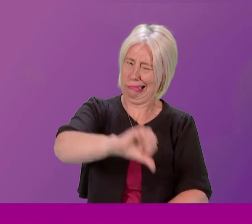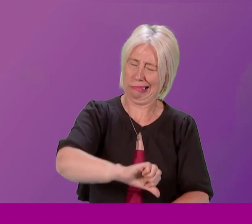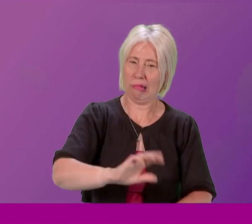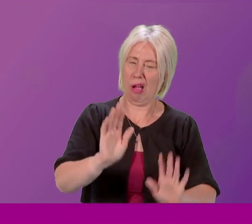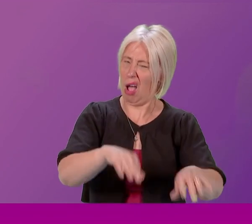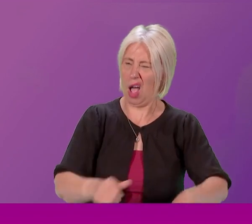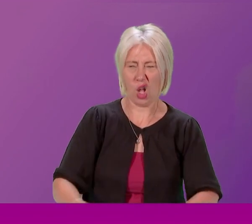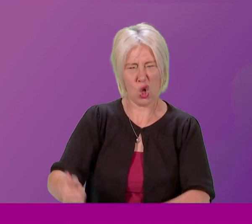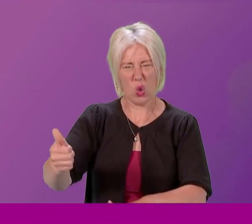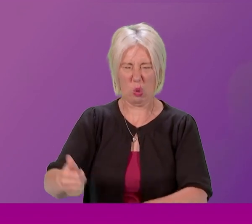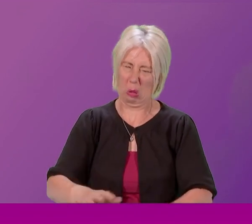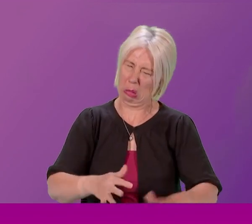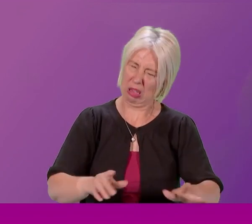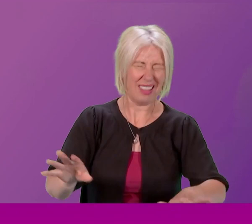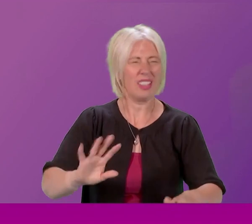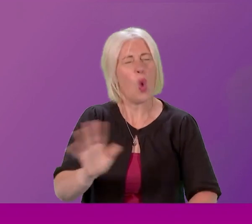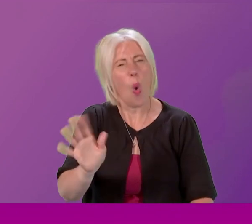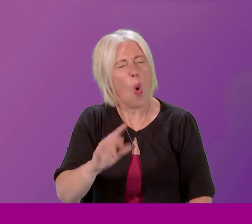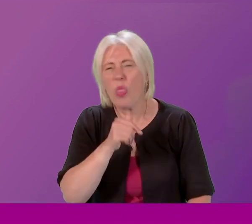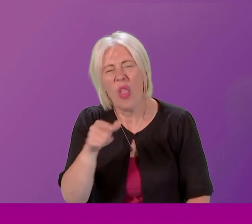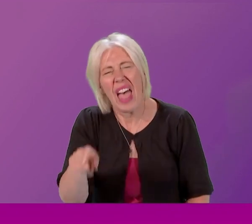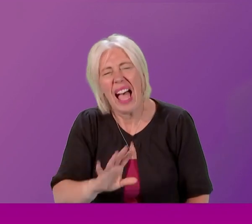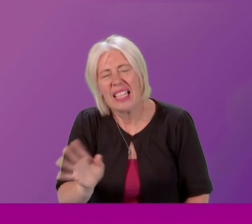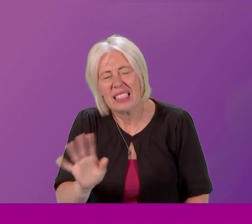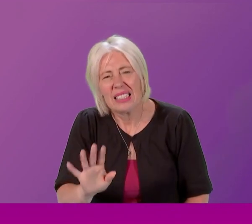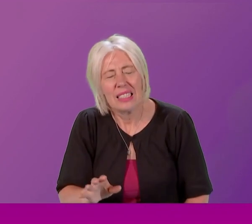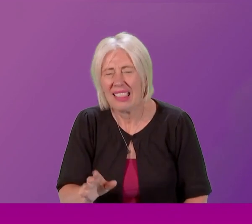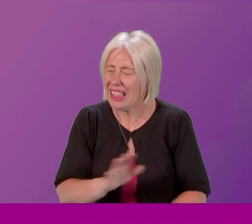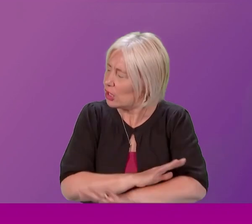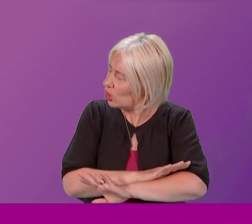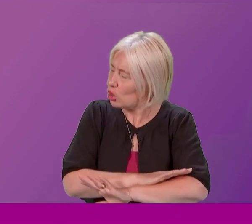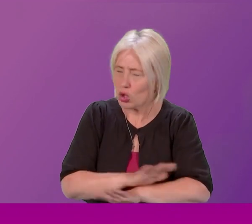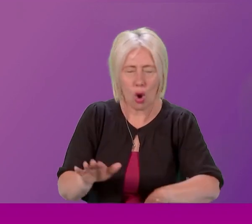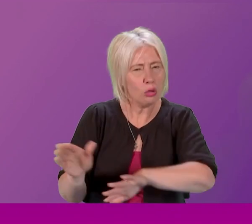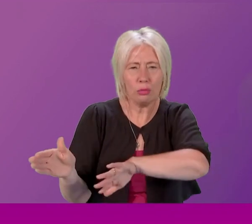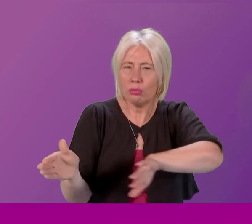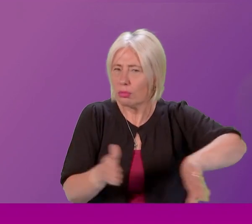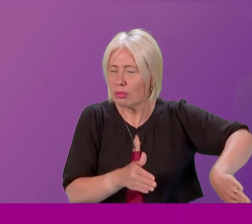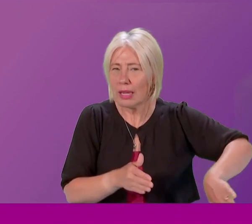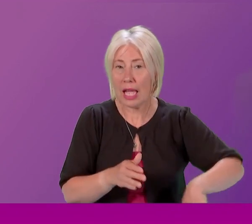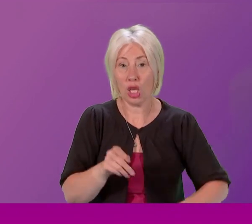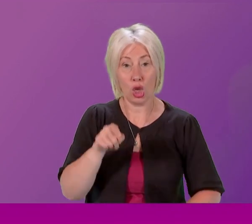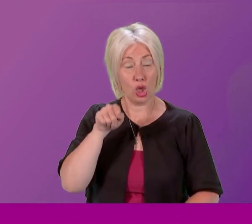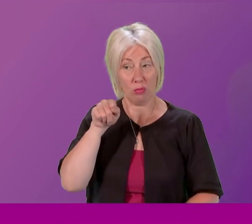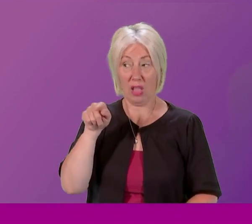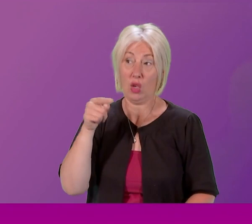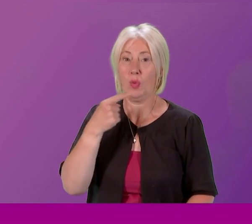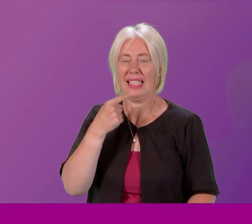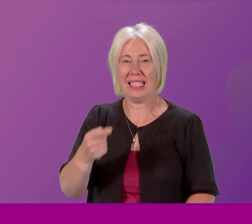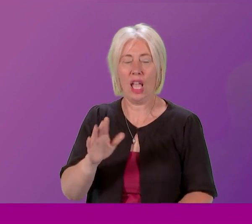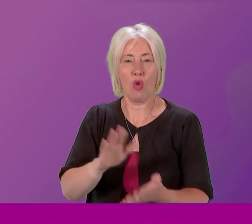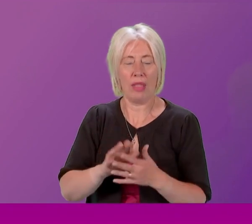that's really good but that's not really good. You know, it's not about that at all. You know, it's what you were saying, that